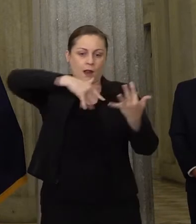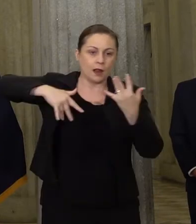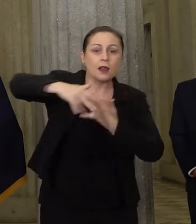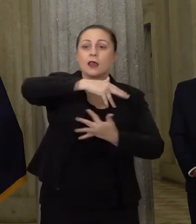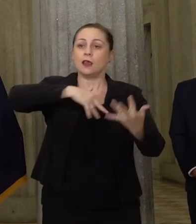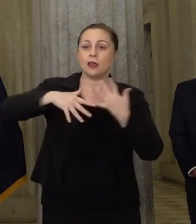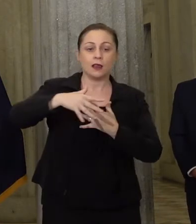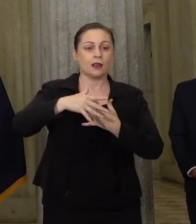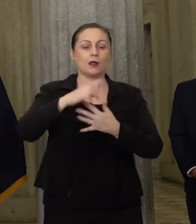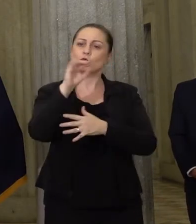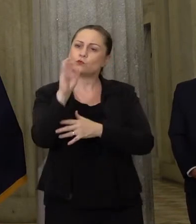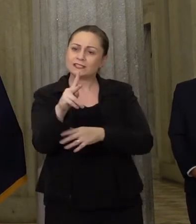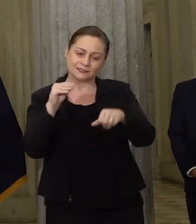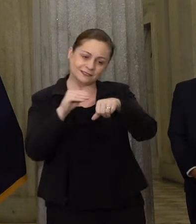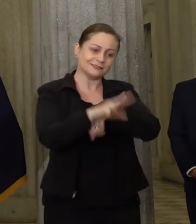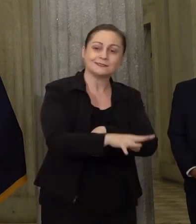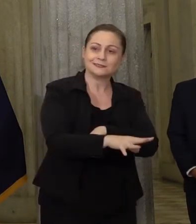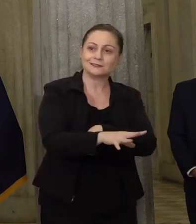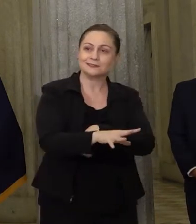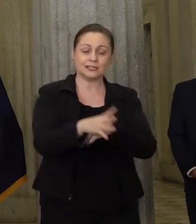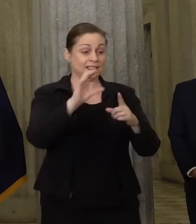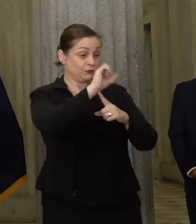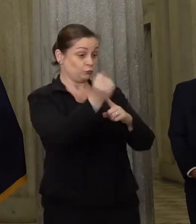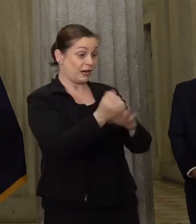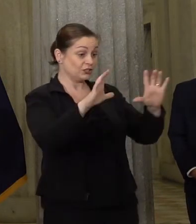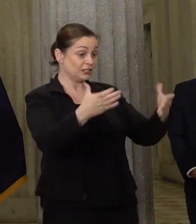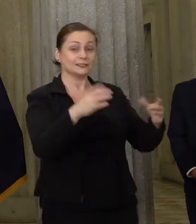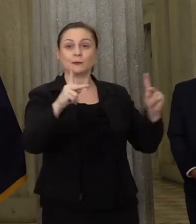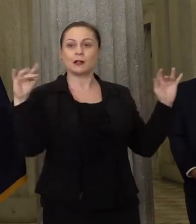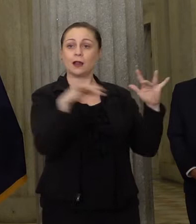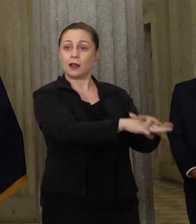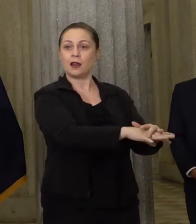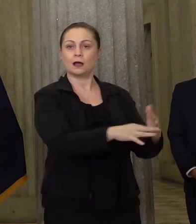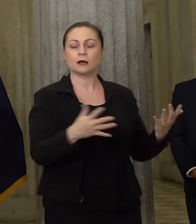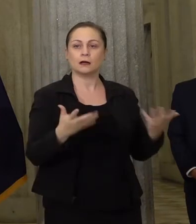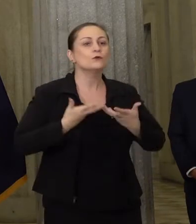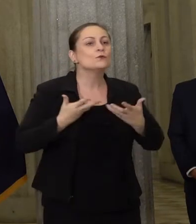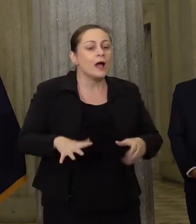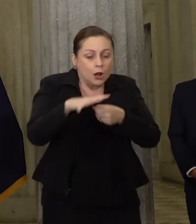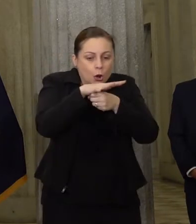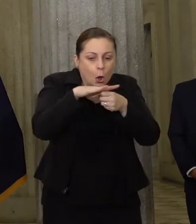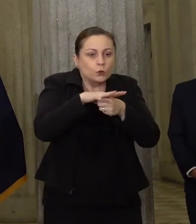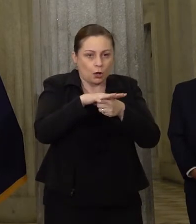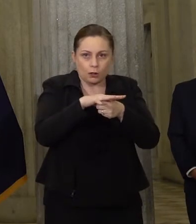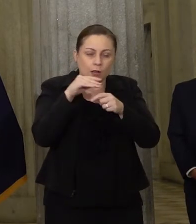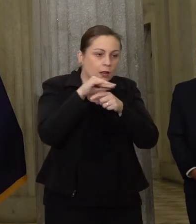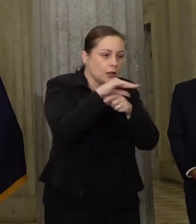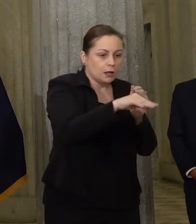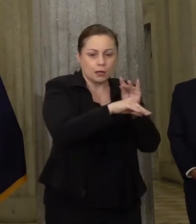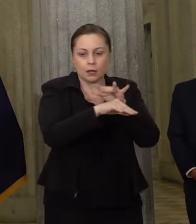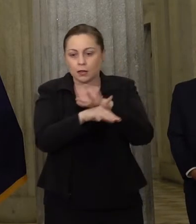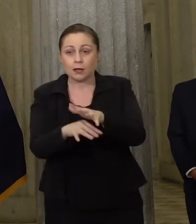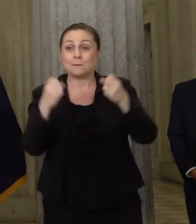we need to focus on group settings where people congregate. The intent is to prevent local outbreaks that can affect large groups